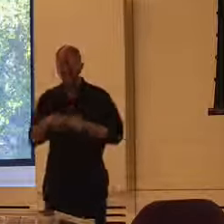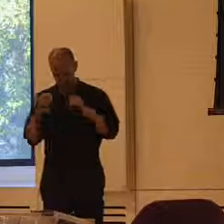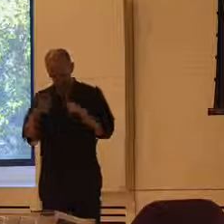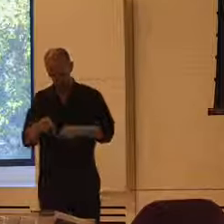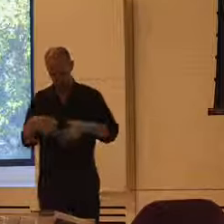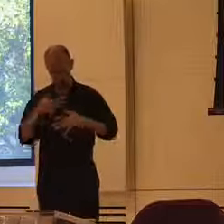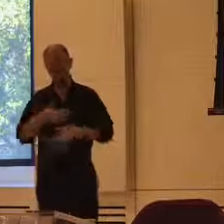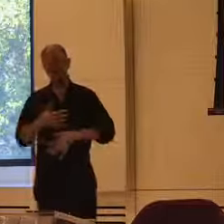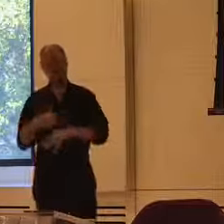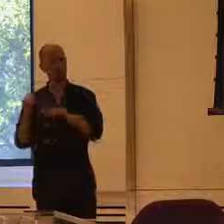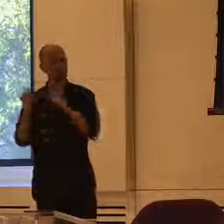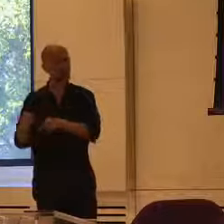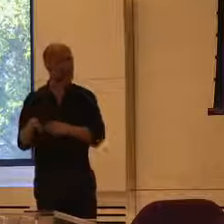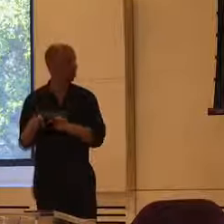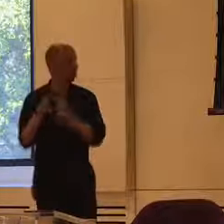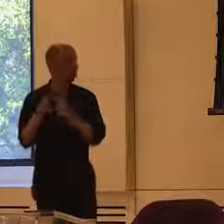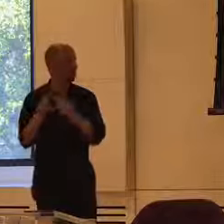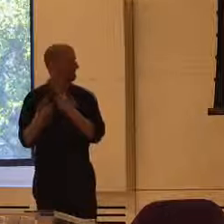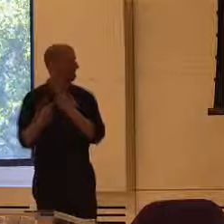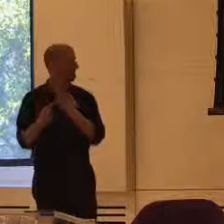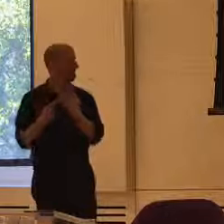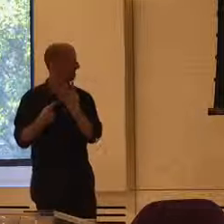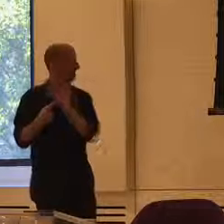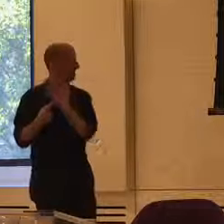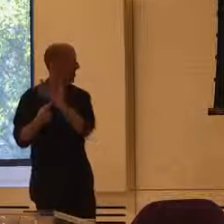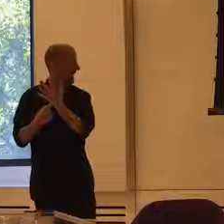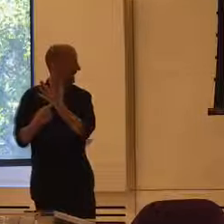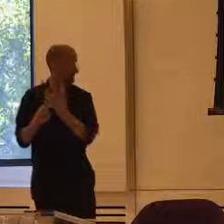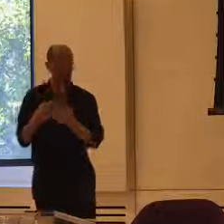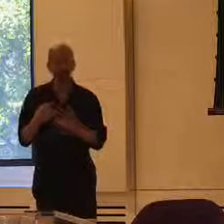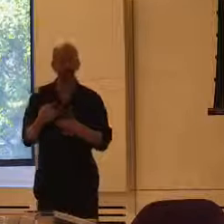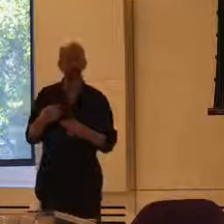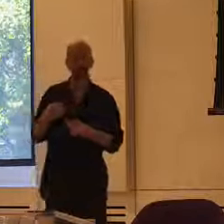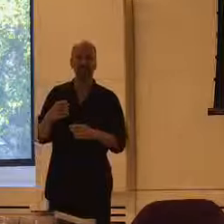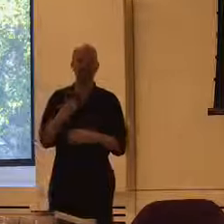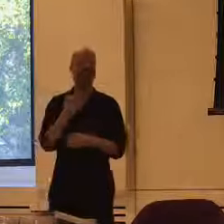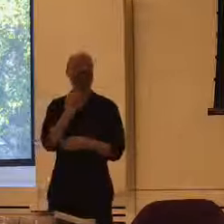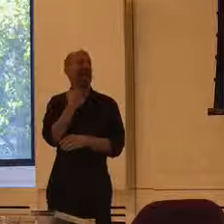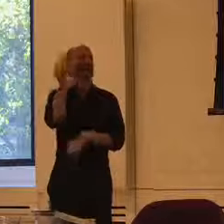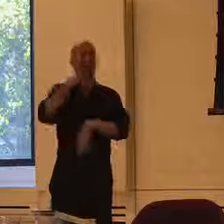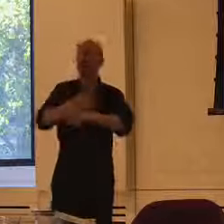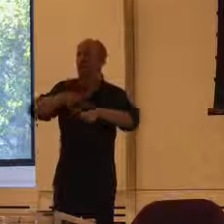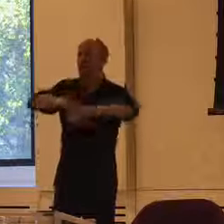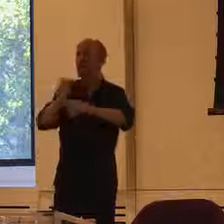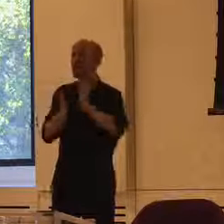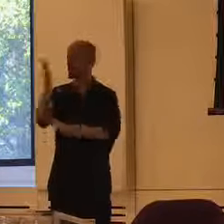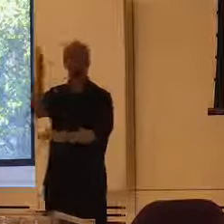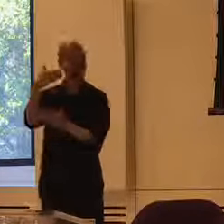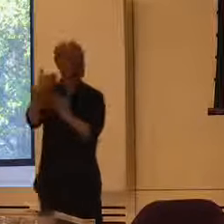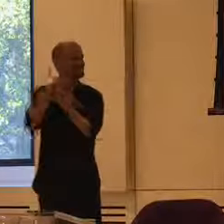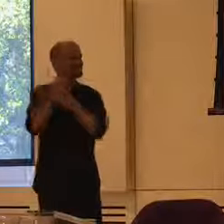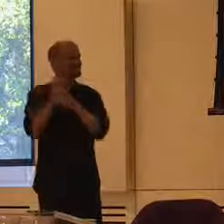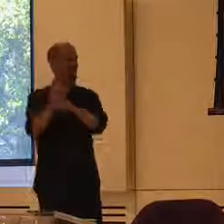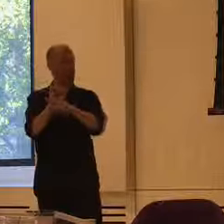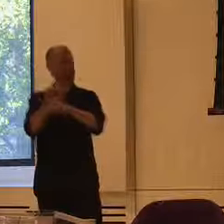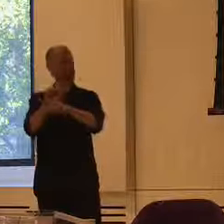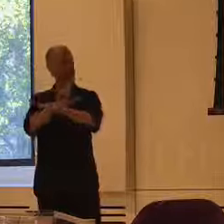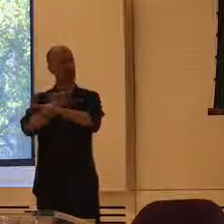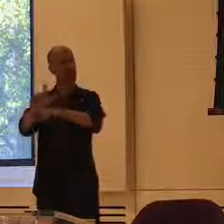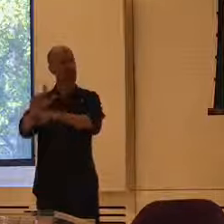abuse, sexual abuse, emotional abuse, blah, blah, blah. Well, there's 4 or 5 different abuses. And every time we go to a